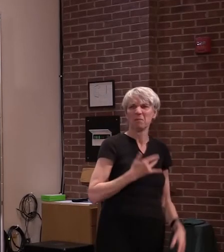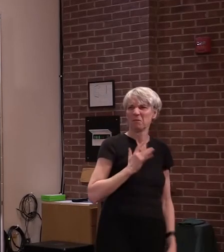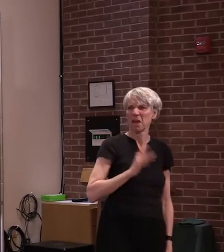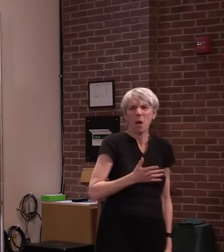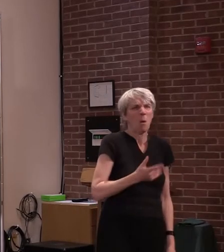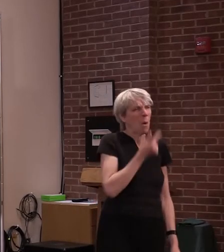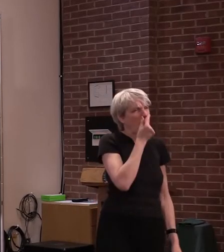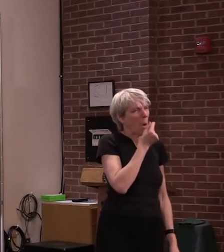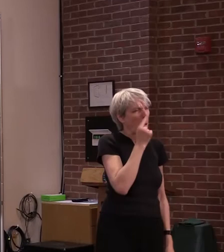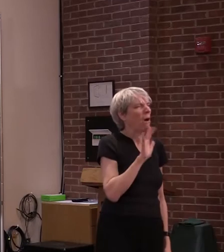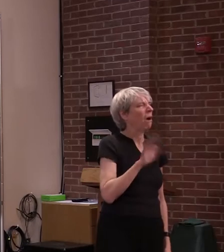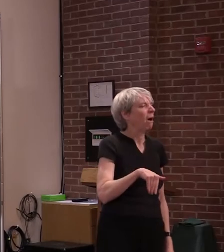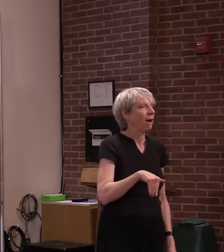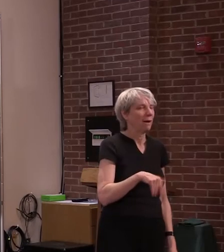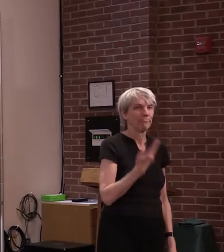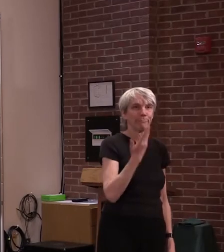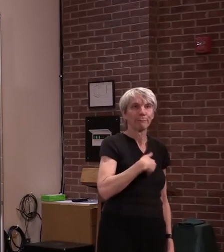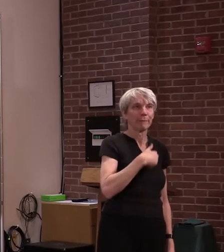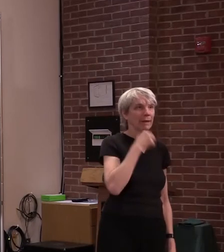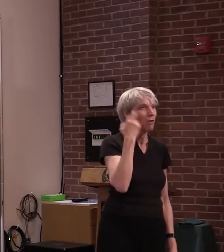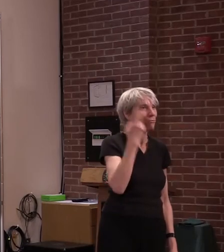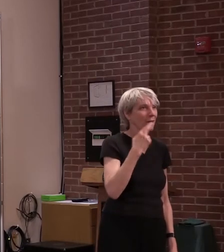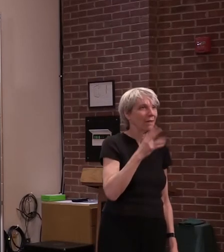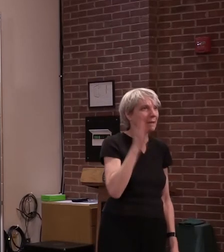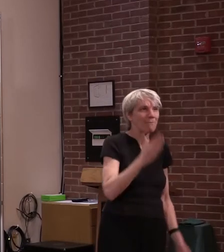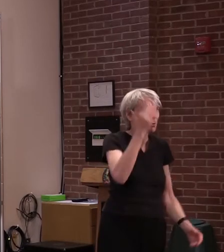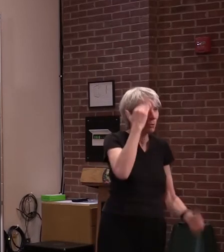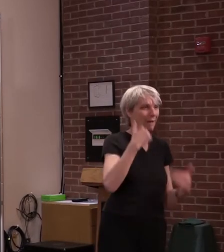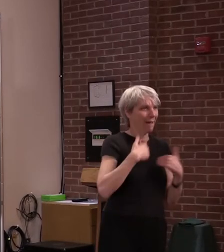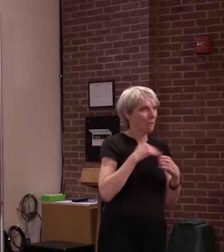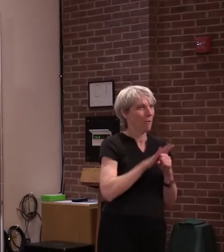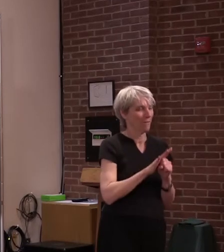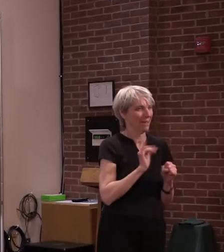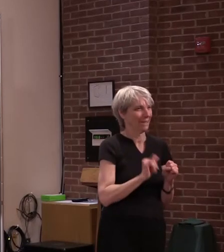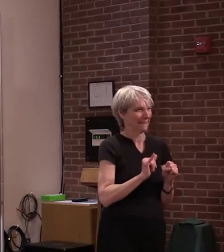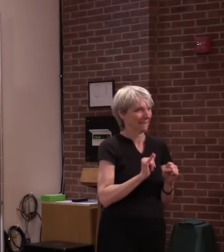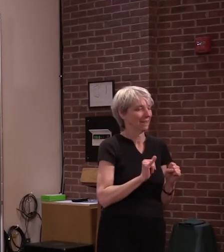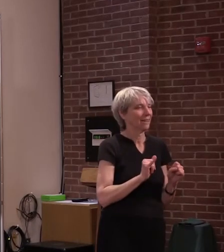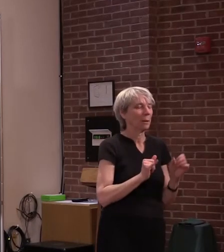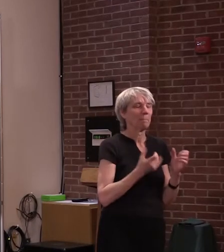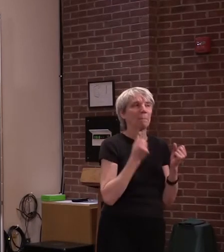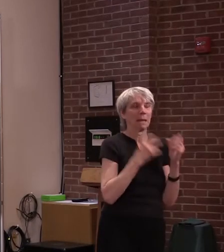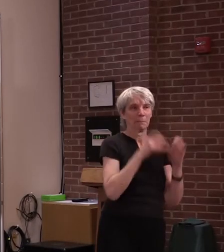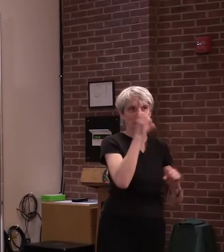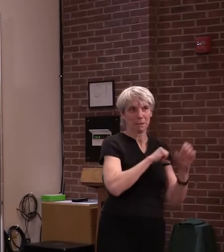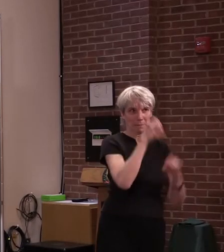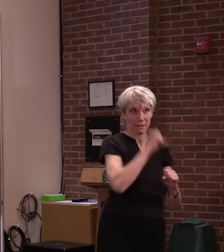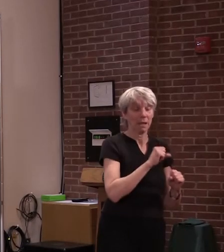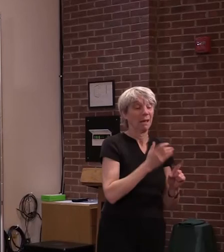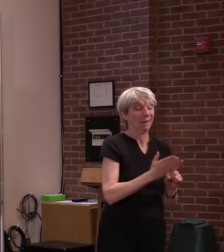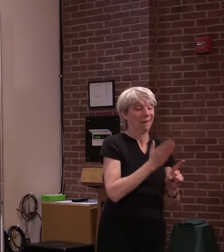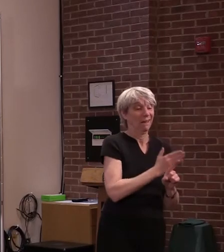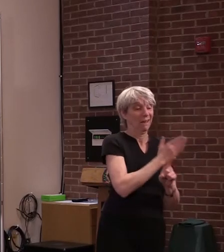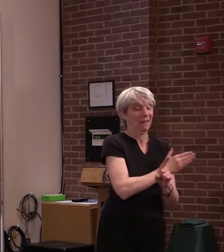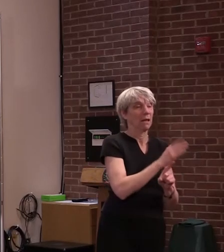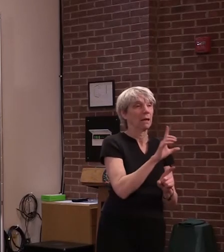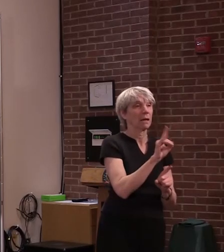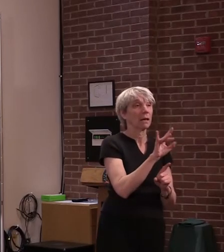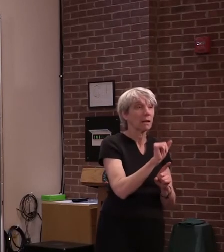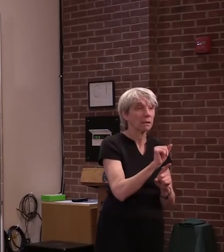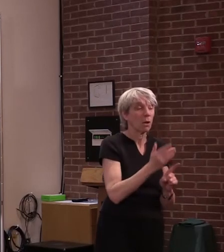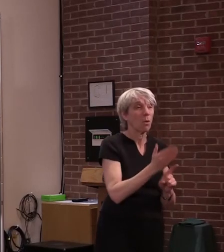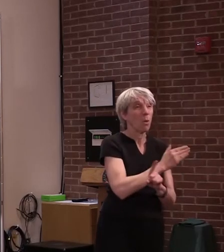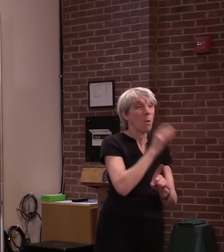have no symptoms at all. So there are more, more cases out there because of that. Under Delta and previous variants, we